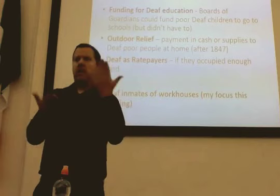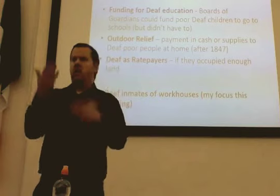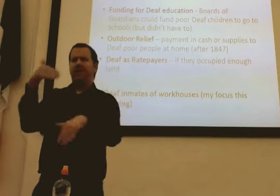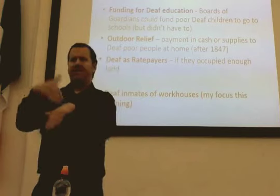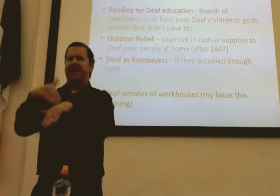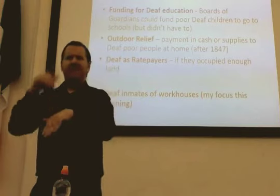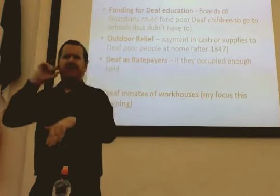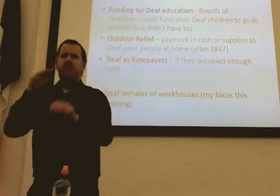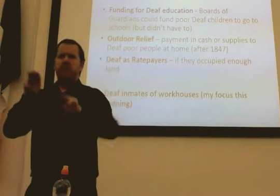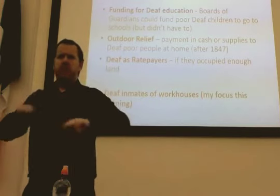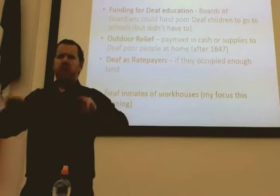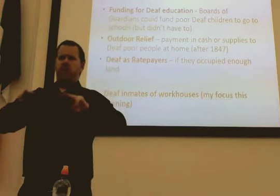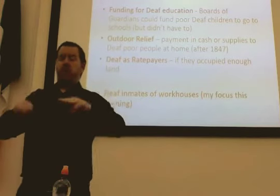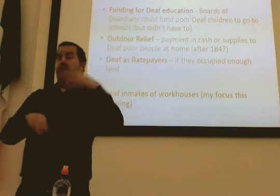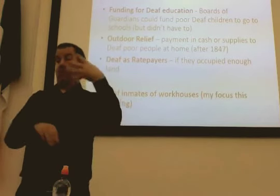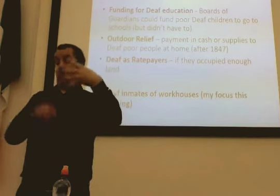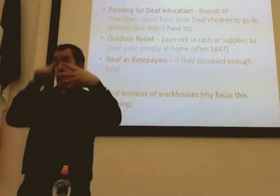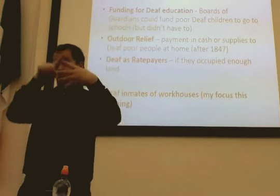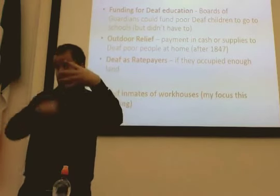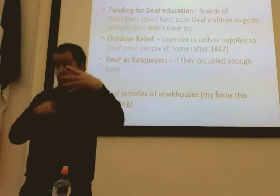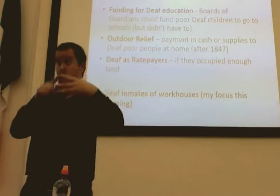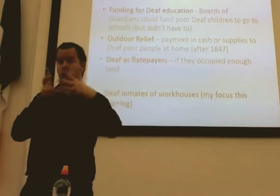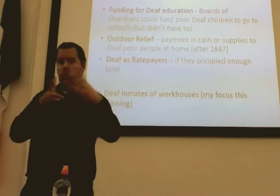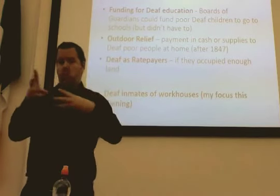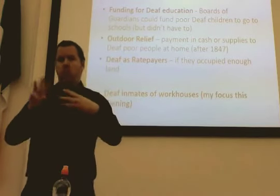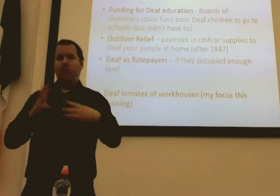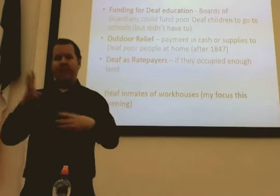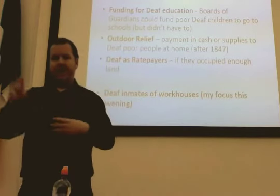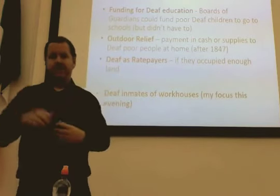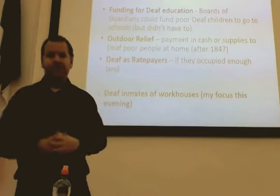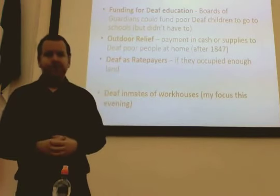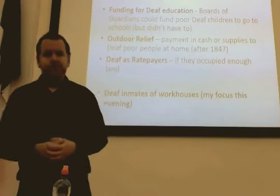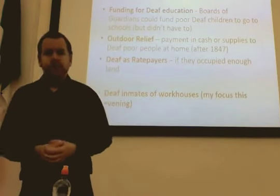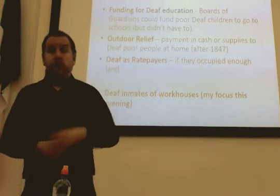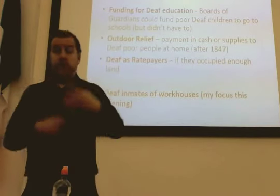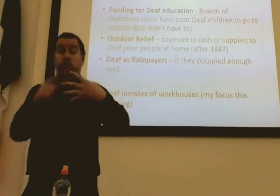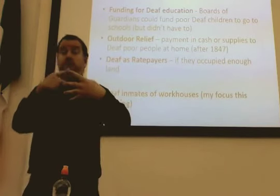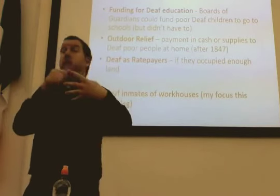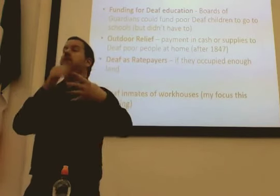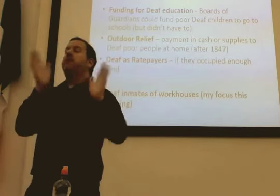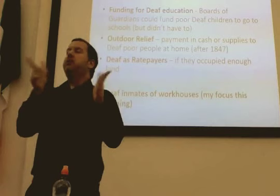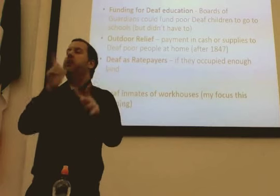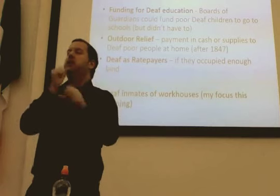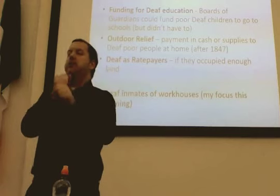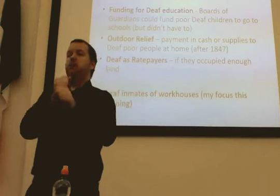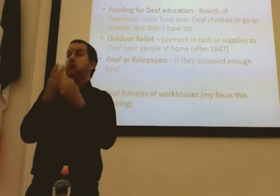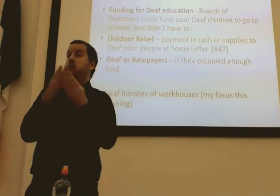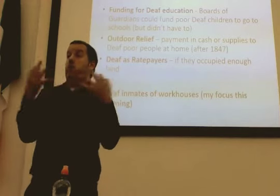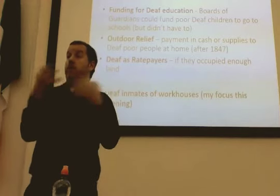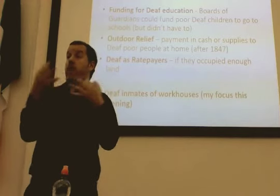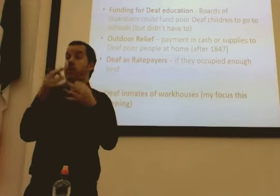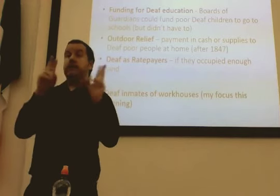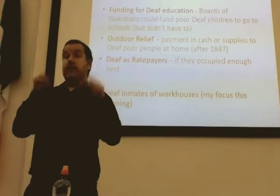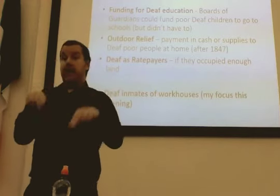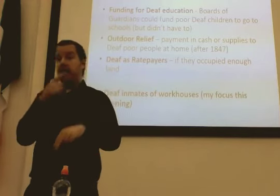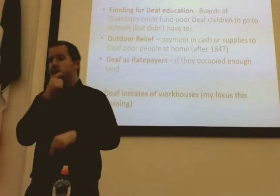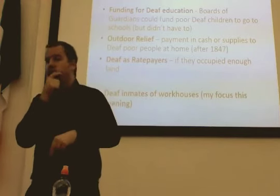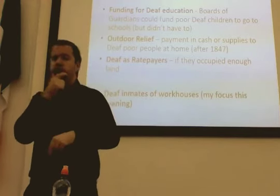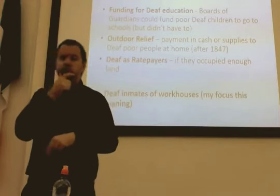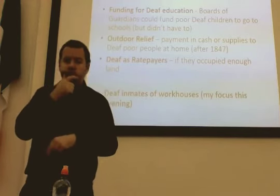So in relation to deaf people, there was 4 ways that these workhouses